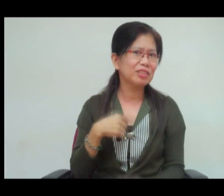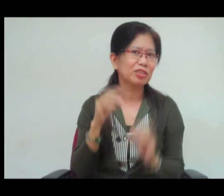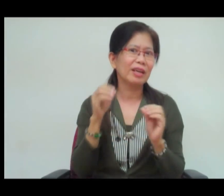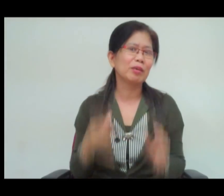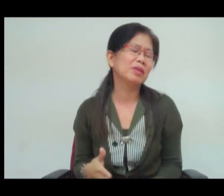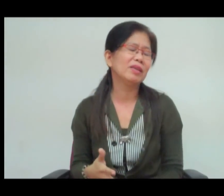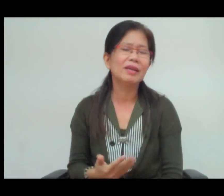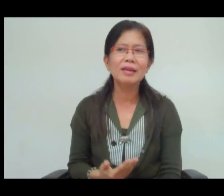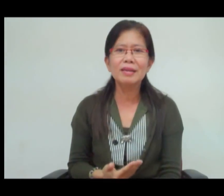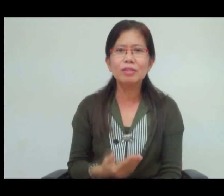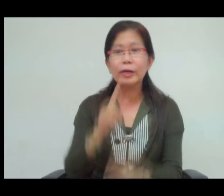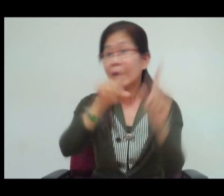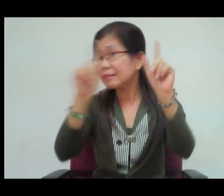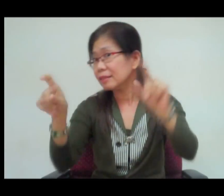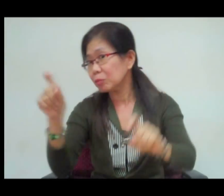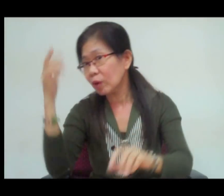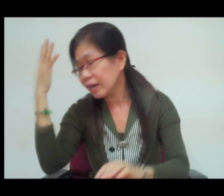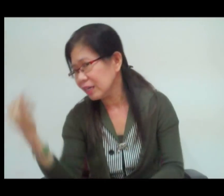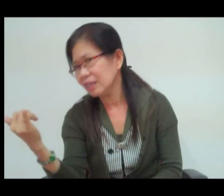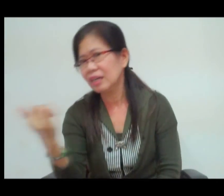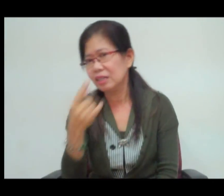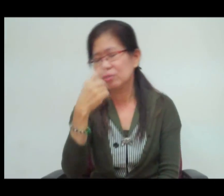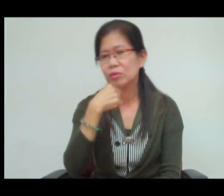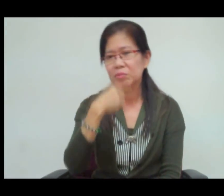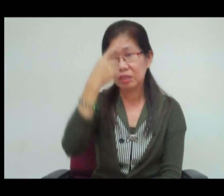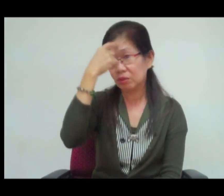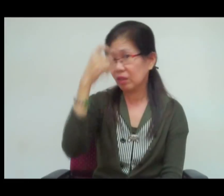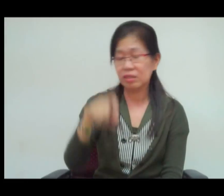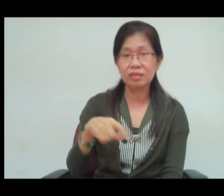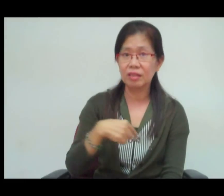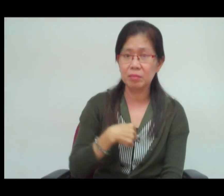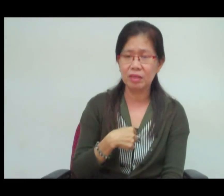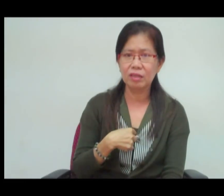me. So I asked them why, and they told me they don't understand me.